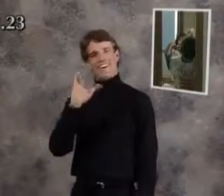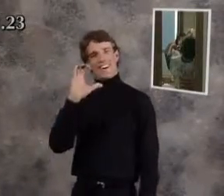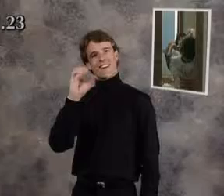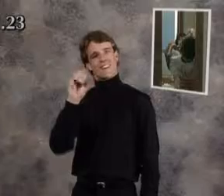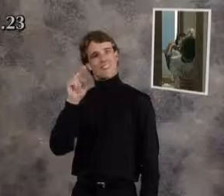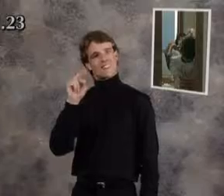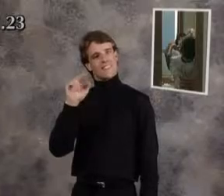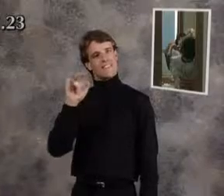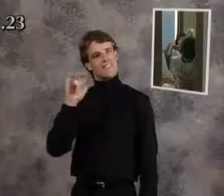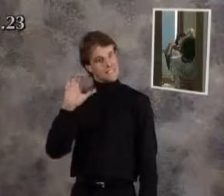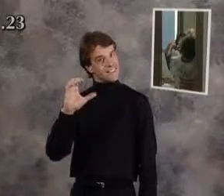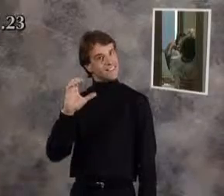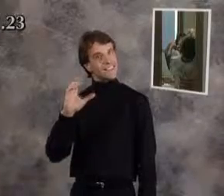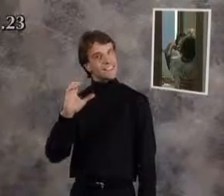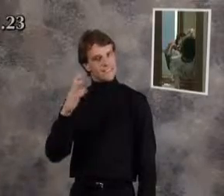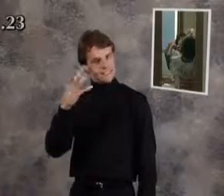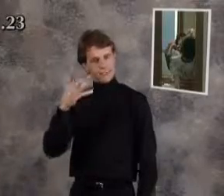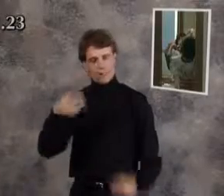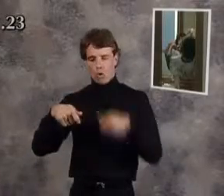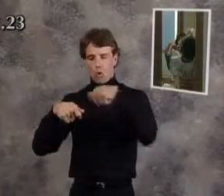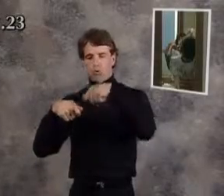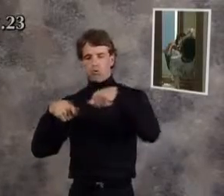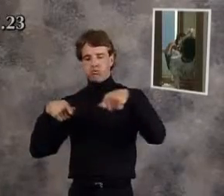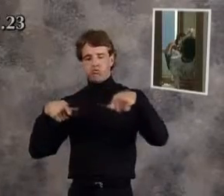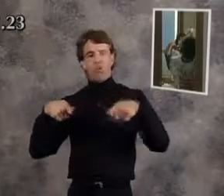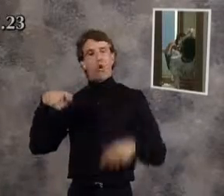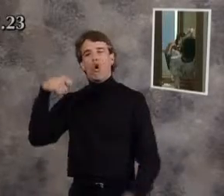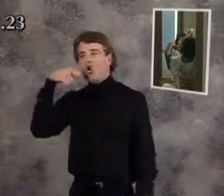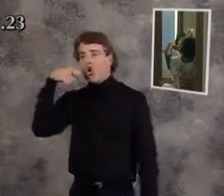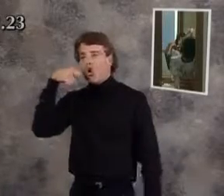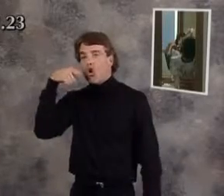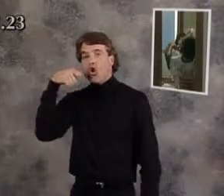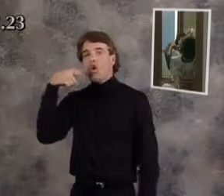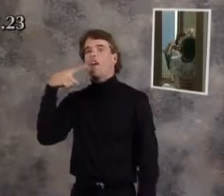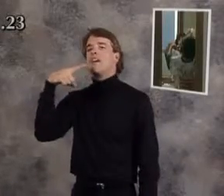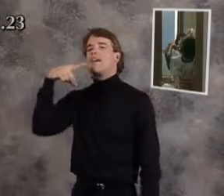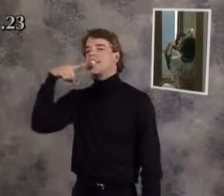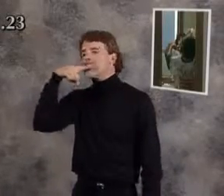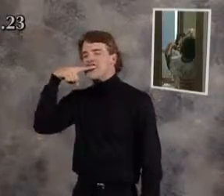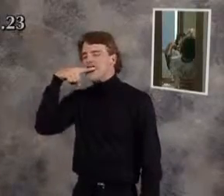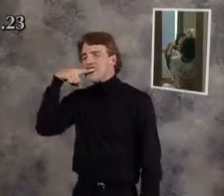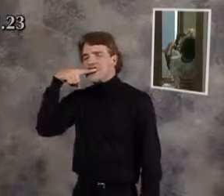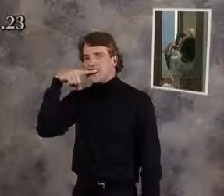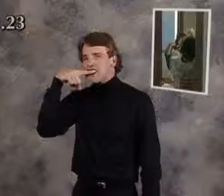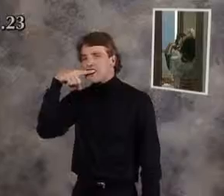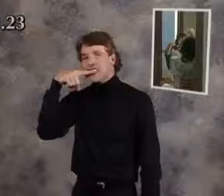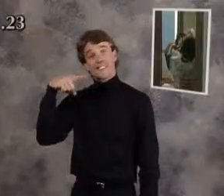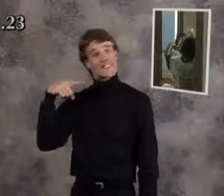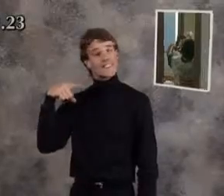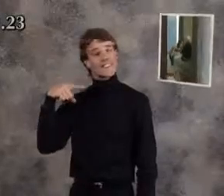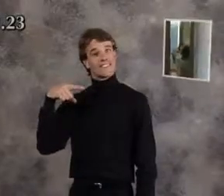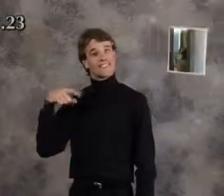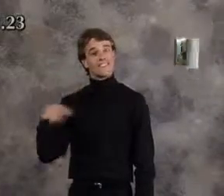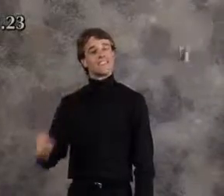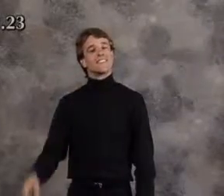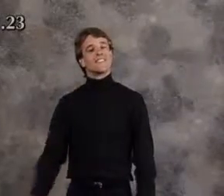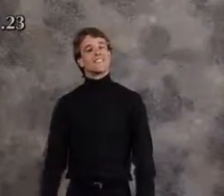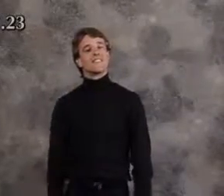This is an iconic sign reflecting the activity of brushing your teeth. Brush teeth.